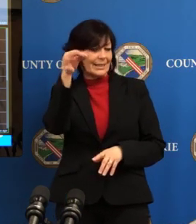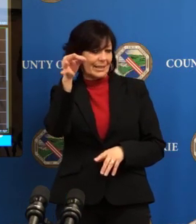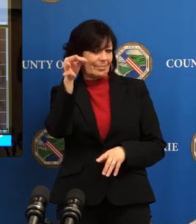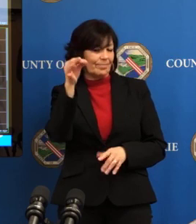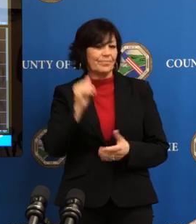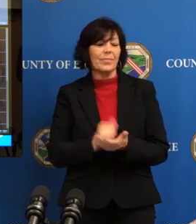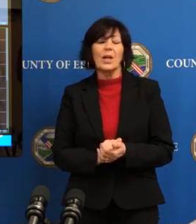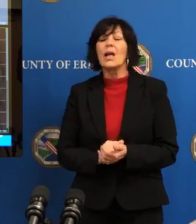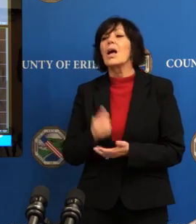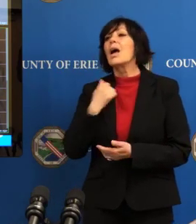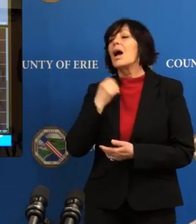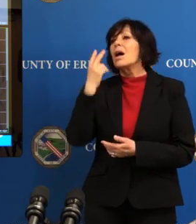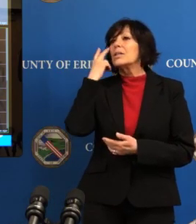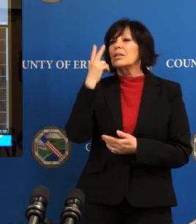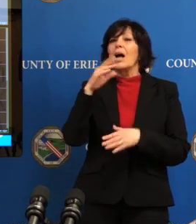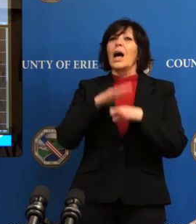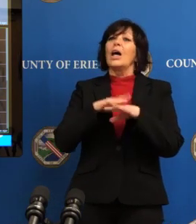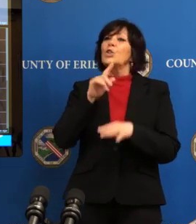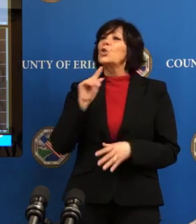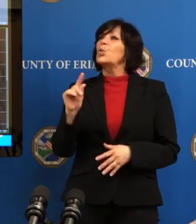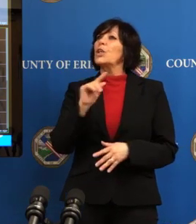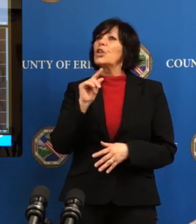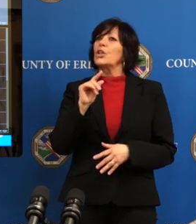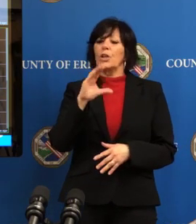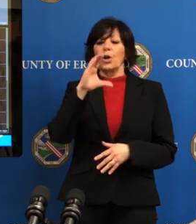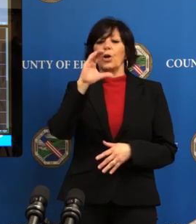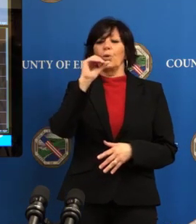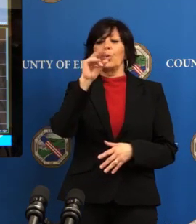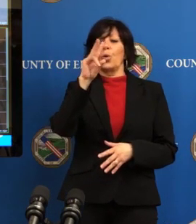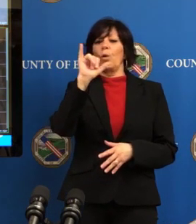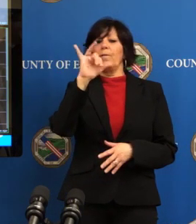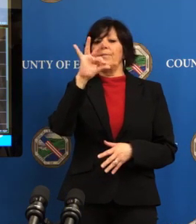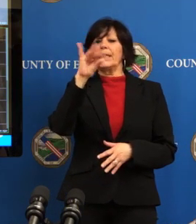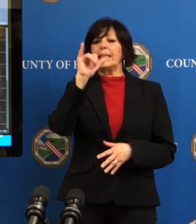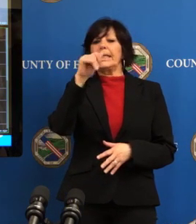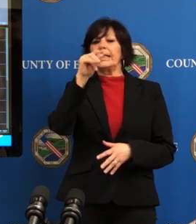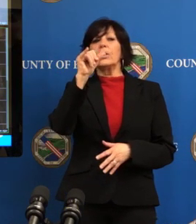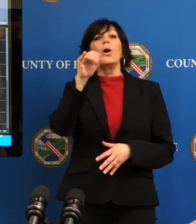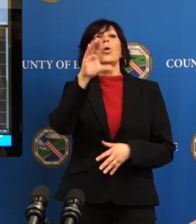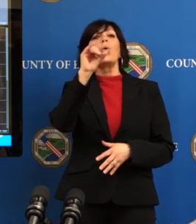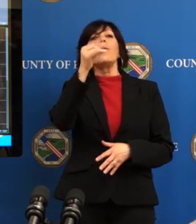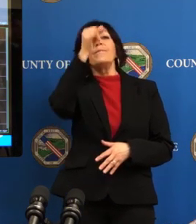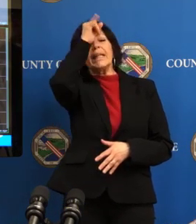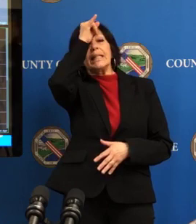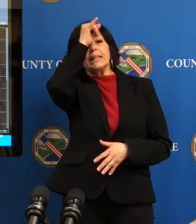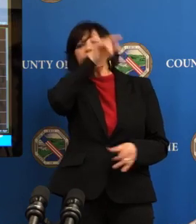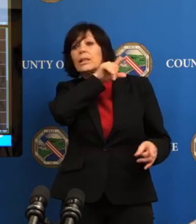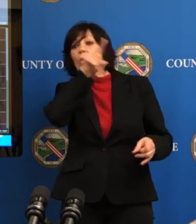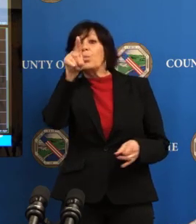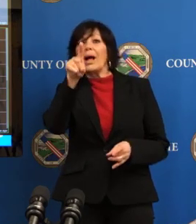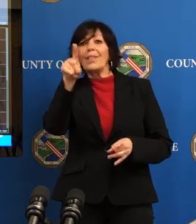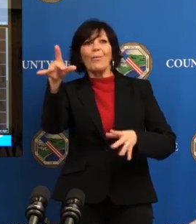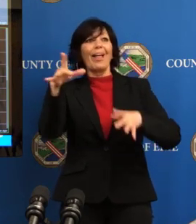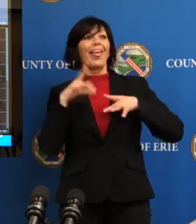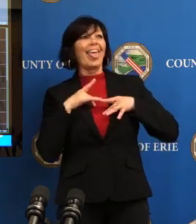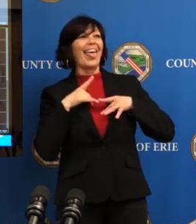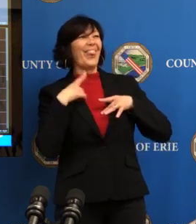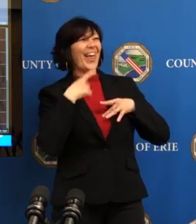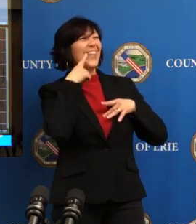I saw trending on Twitter was COVIDiots, idiots who went out and got COVID-19 because they thought it was cool and they could